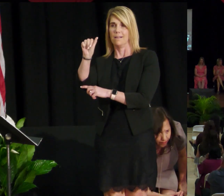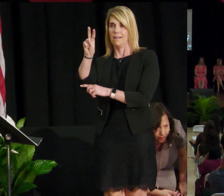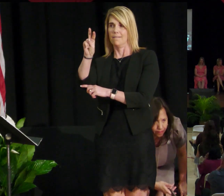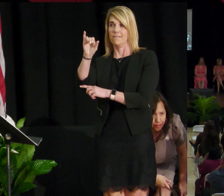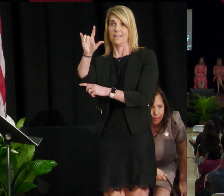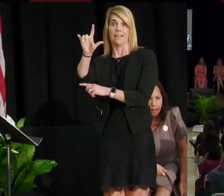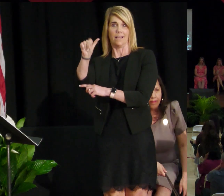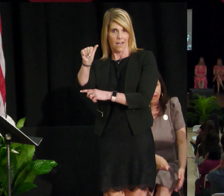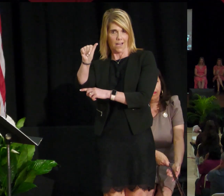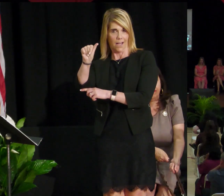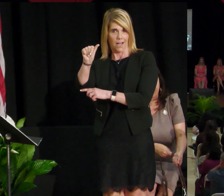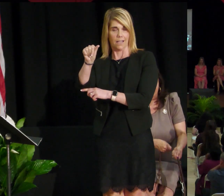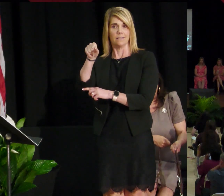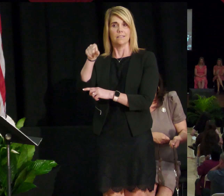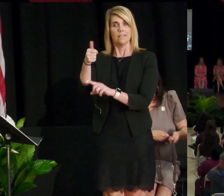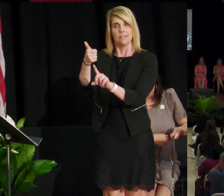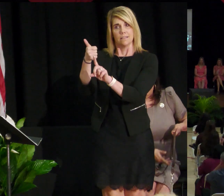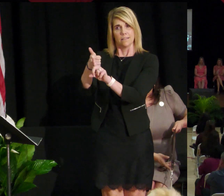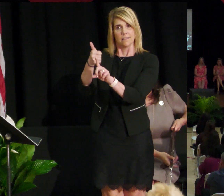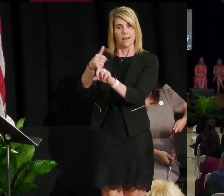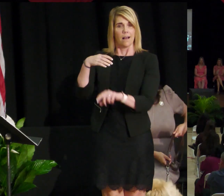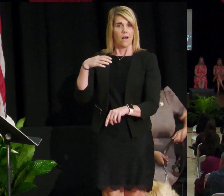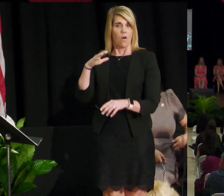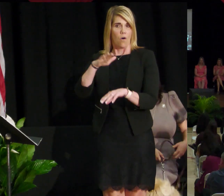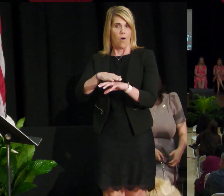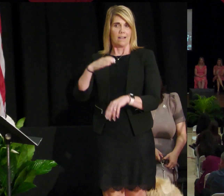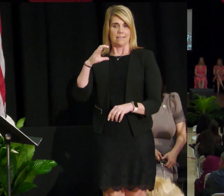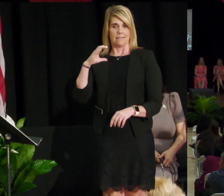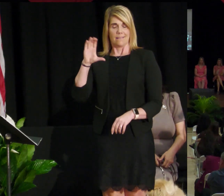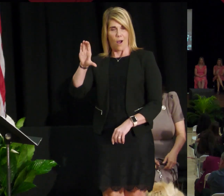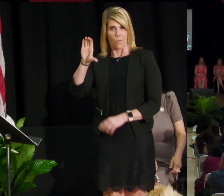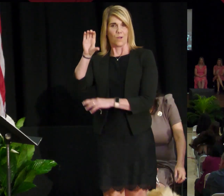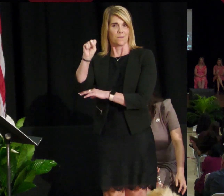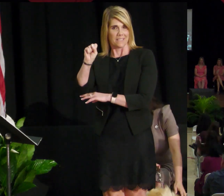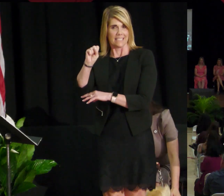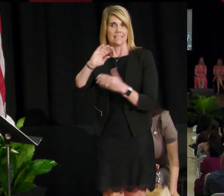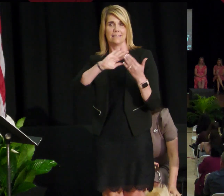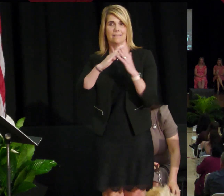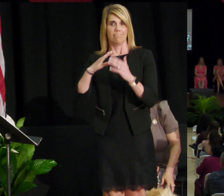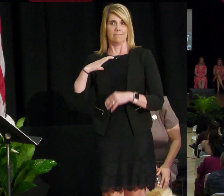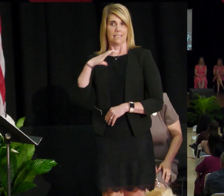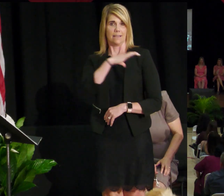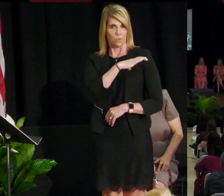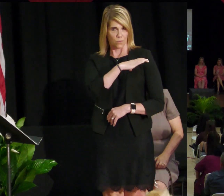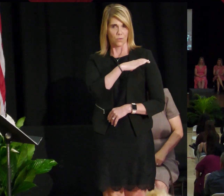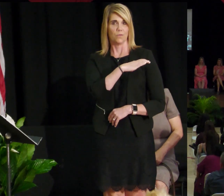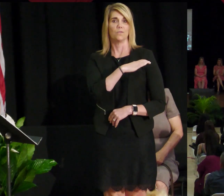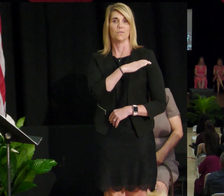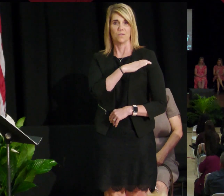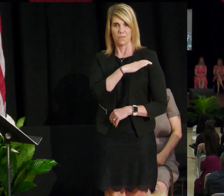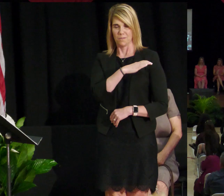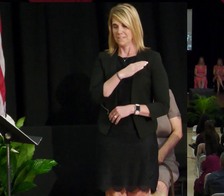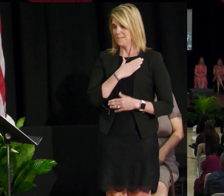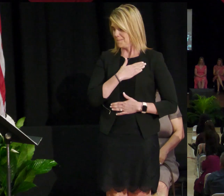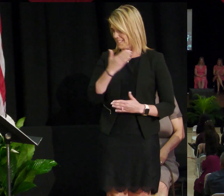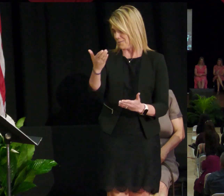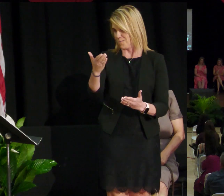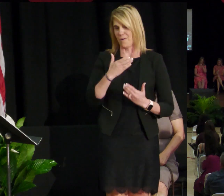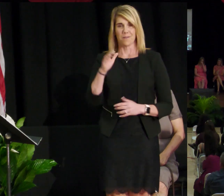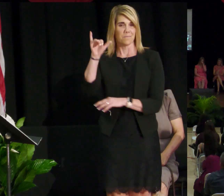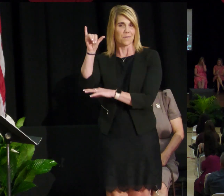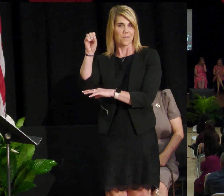Yolanda Avila She is on the Colorado Springs City Council